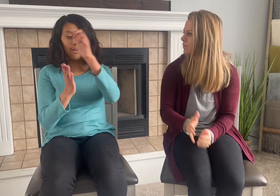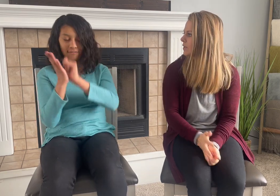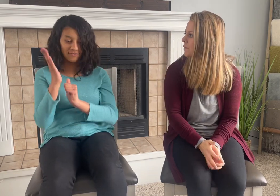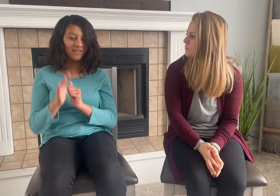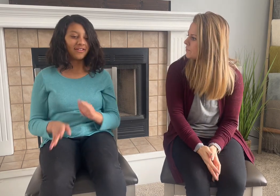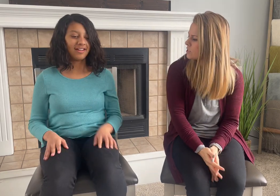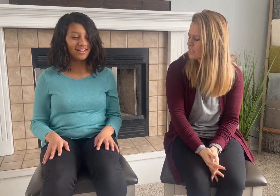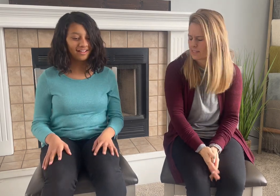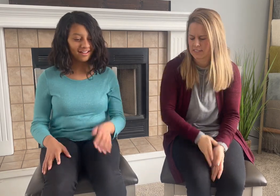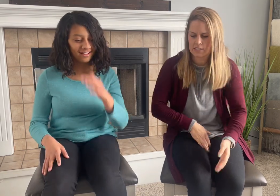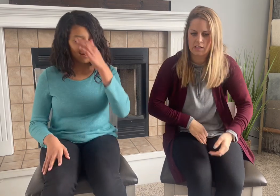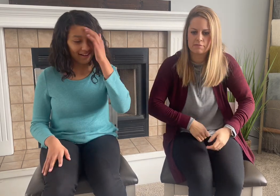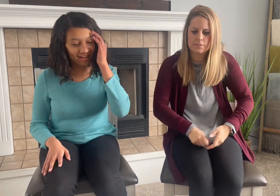Yep. Just like this. Gloves.